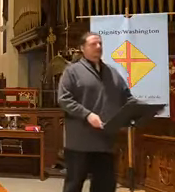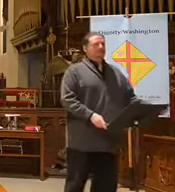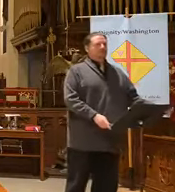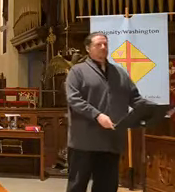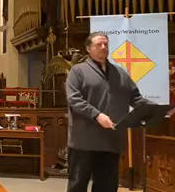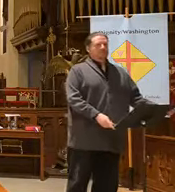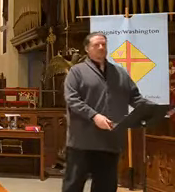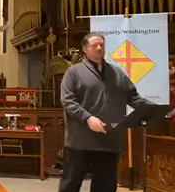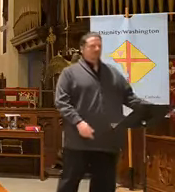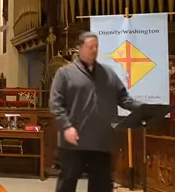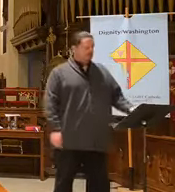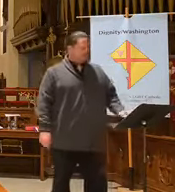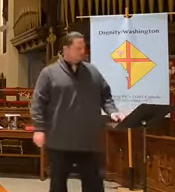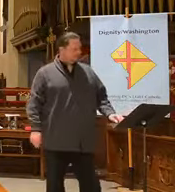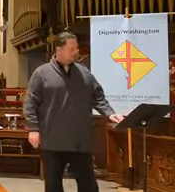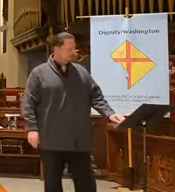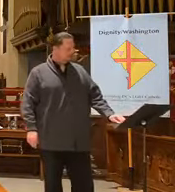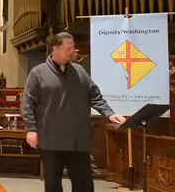I'm a little.